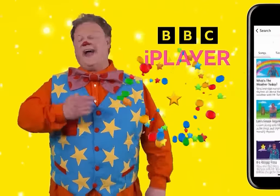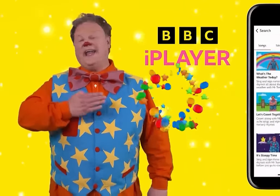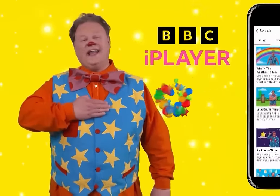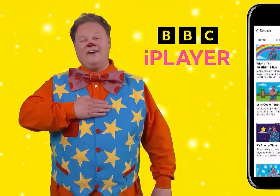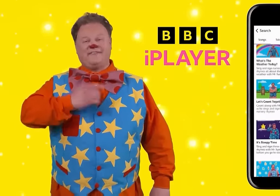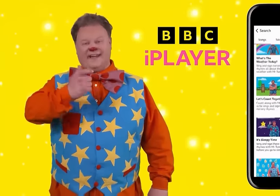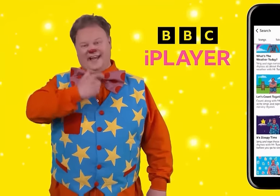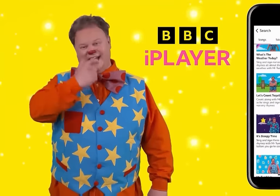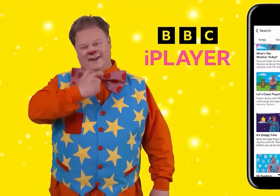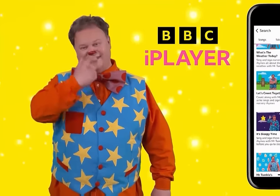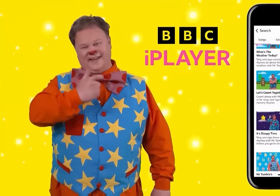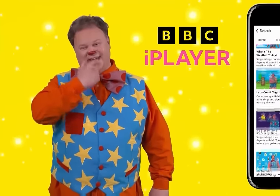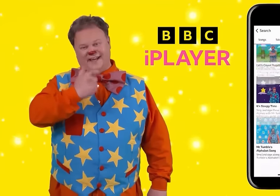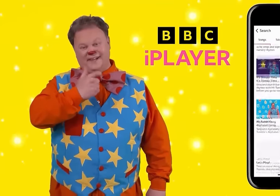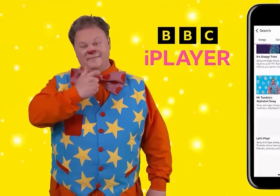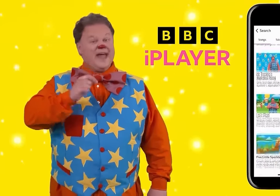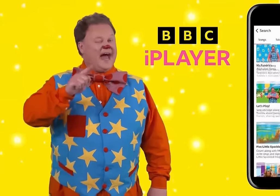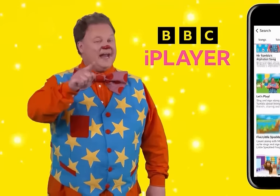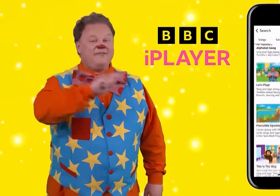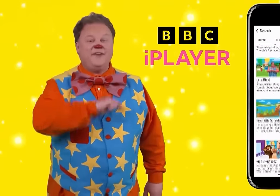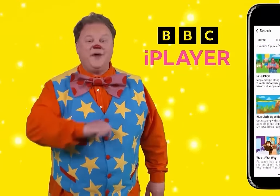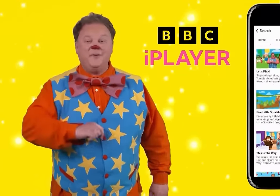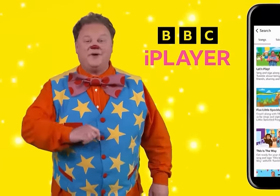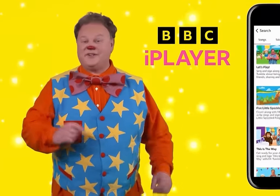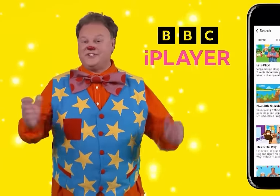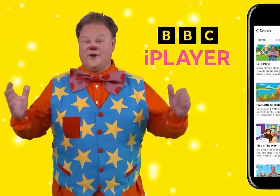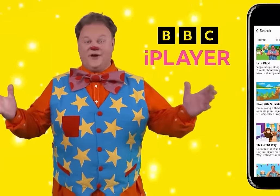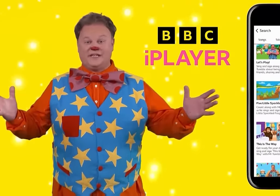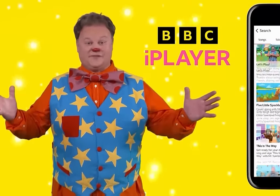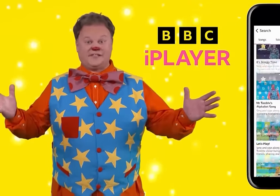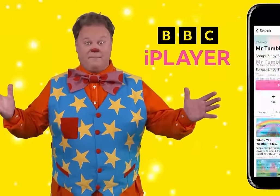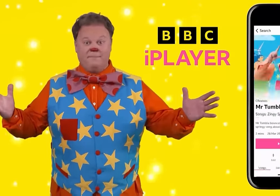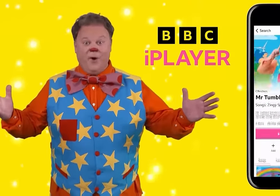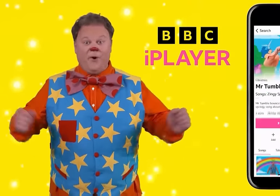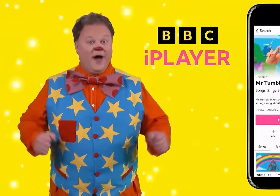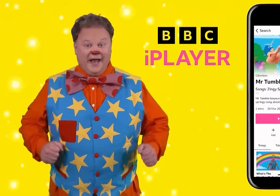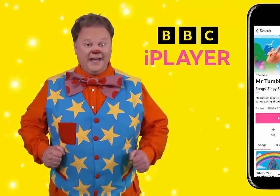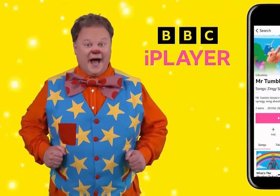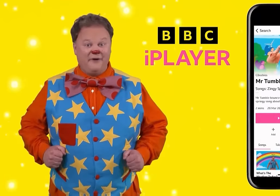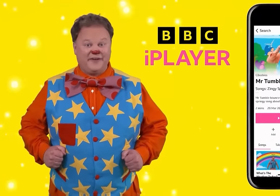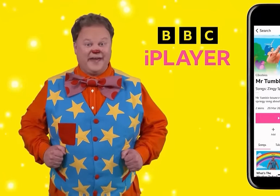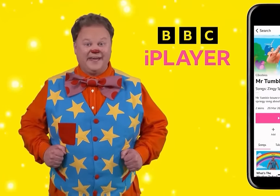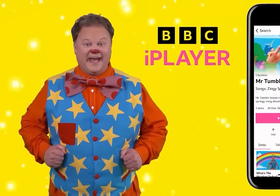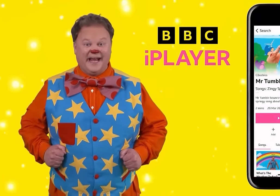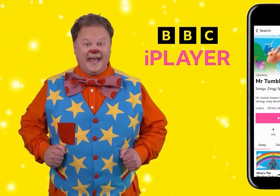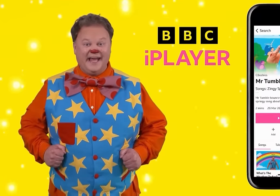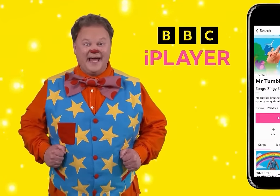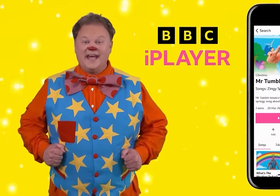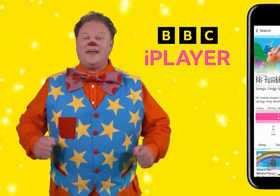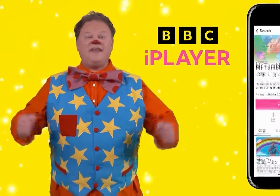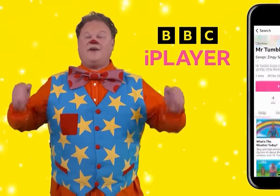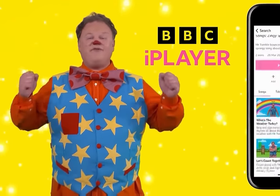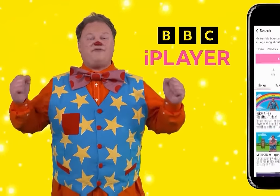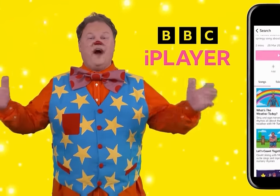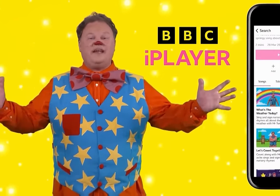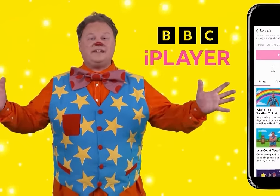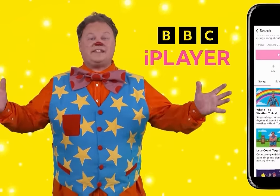I love to laugh and giggle. And if you want to join us for some more laughing and giggling, then you can find us